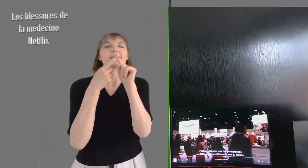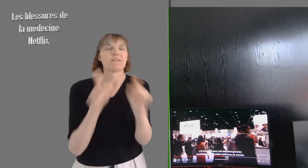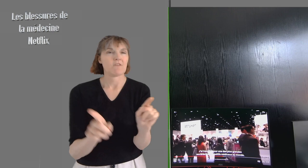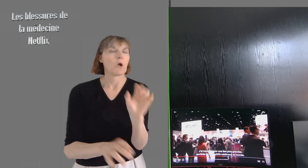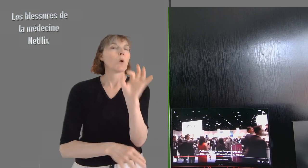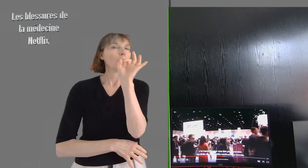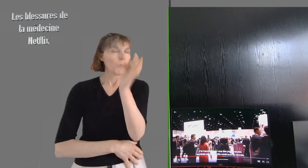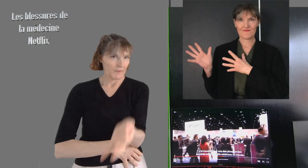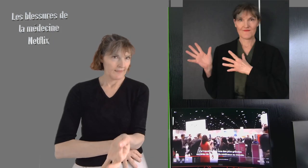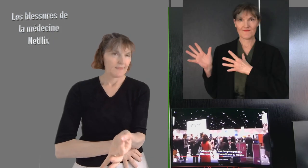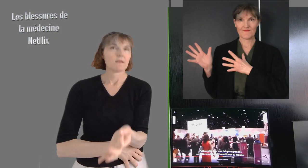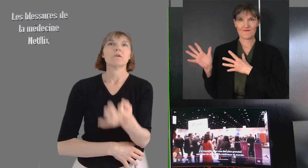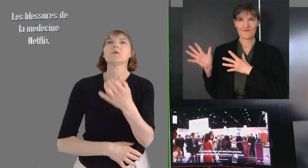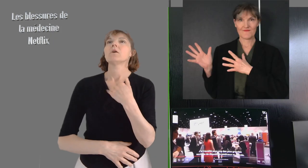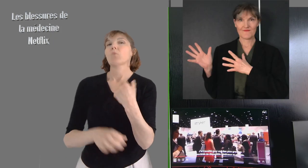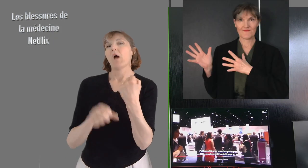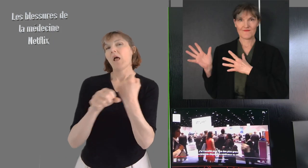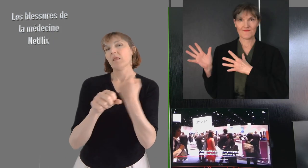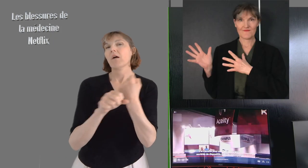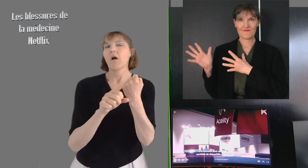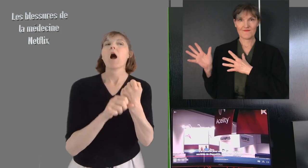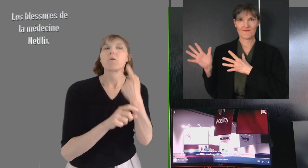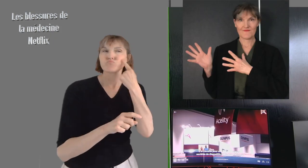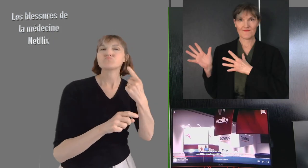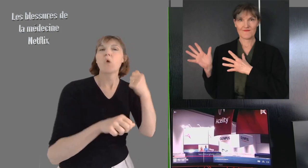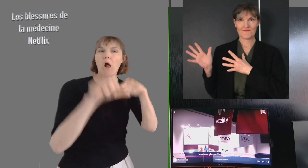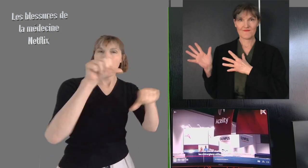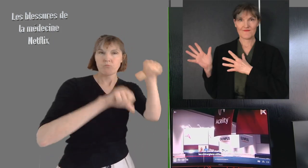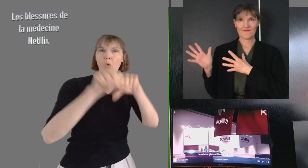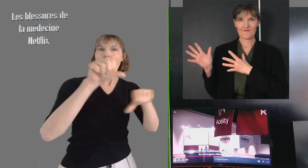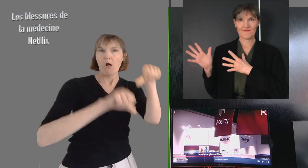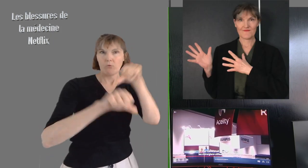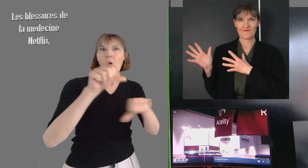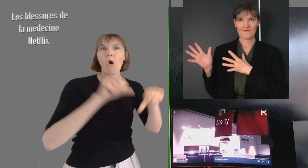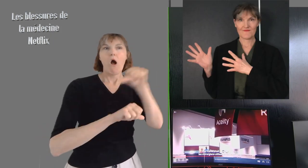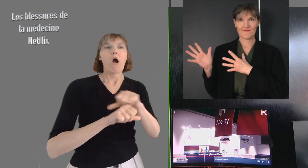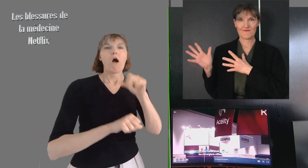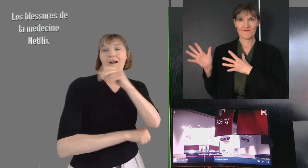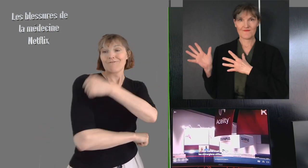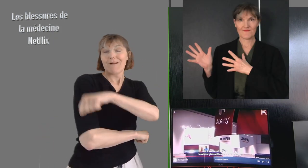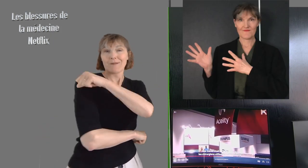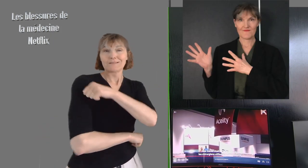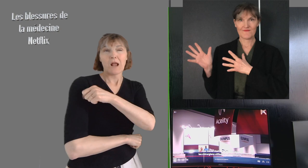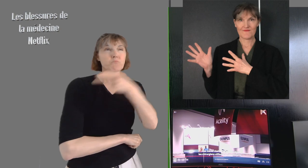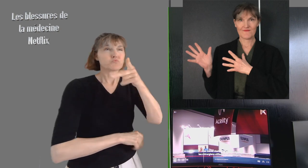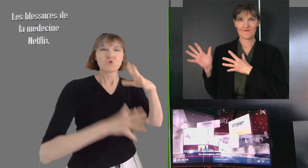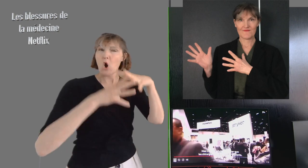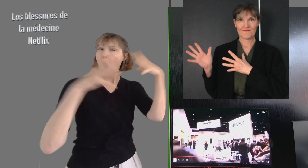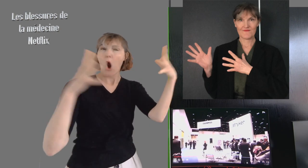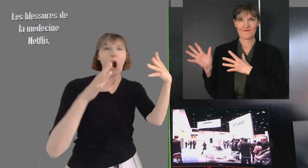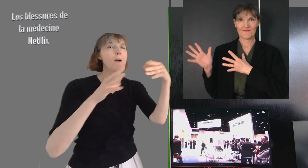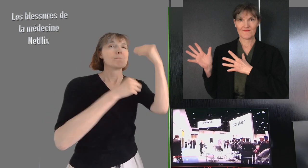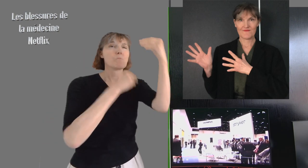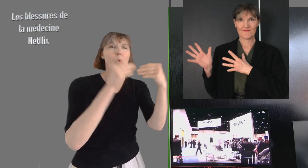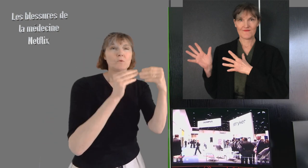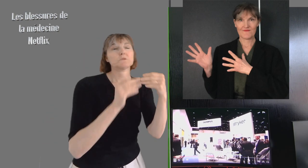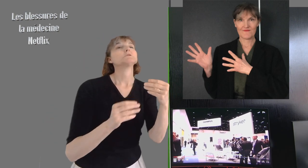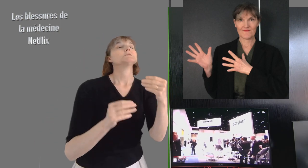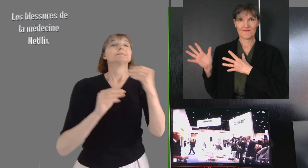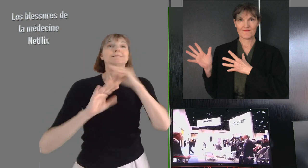J'ai travaillé pour l'un des plus gros laboratoires pharmaceutiques du monde. Ma dernière mission consistait à convaincre les chirurgiens d'utiliser nos implants.